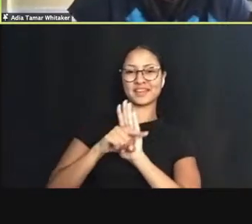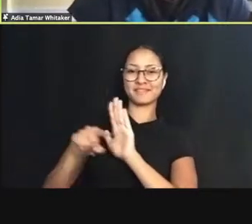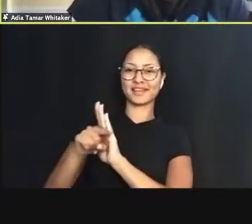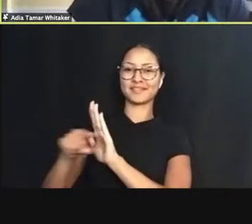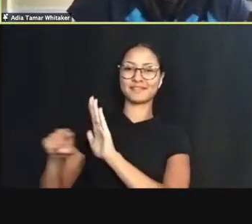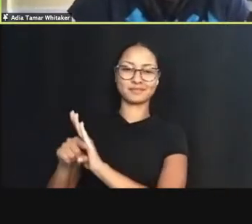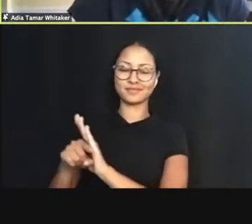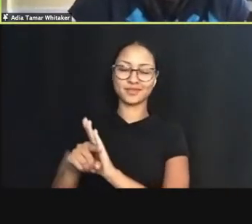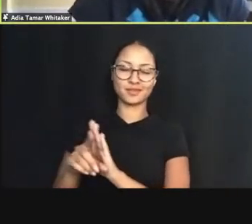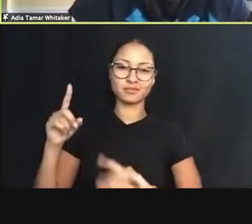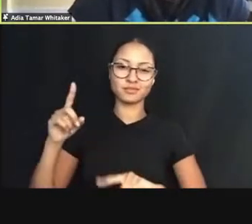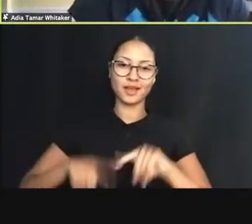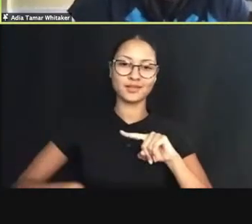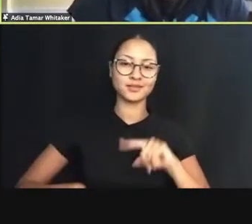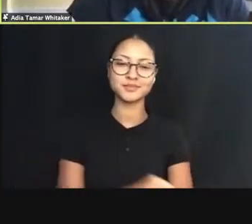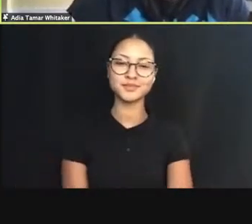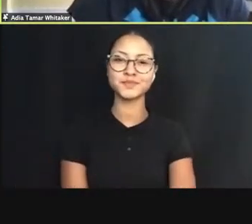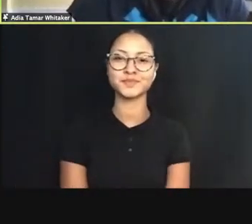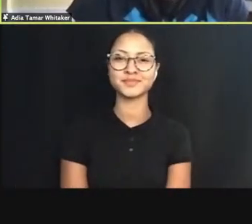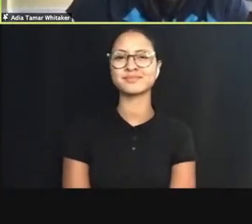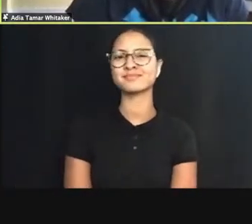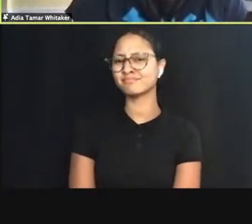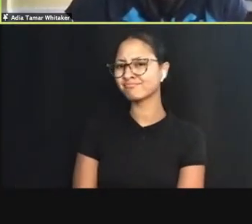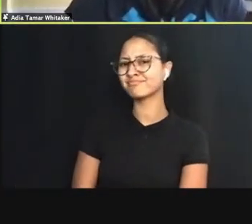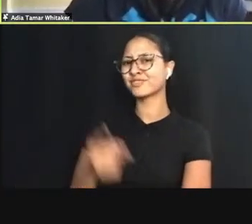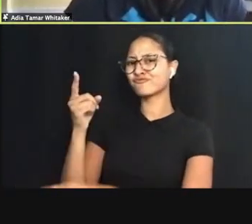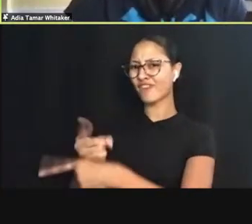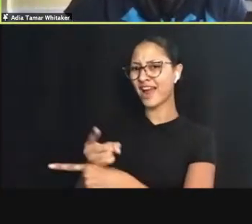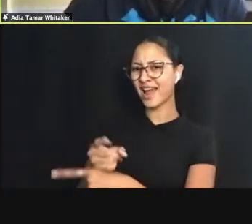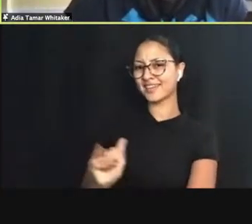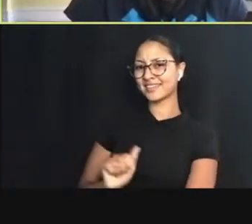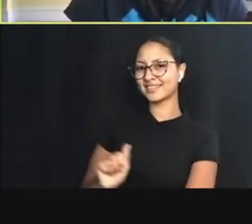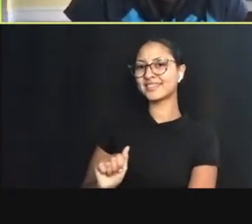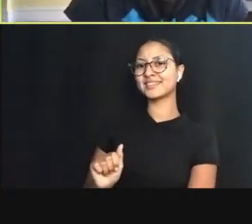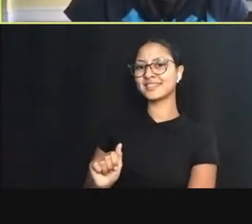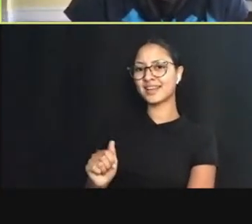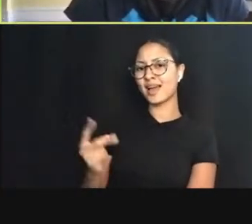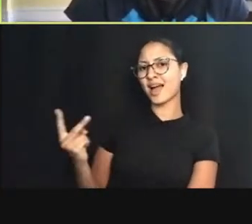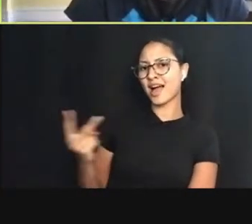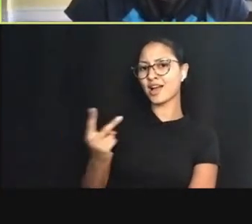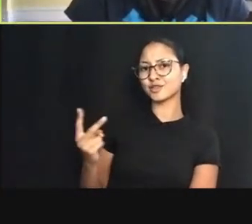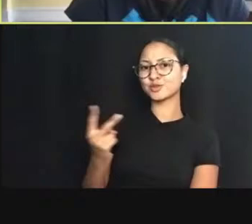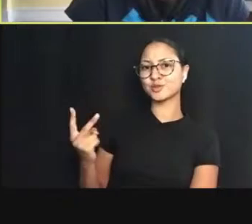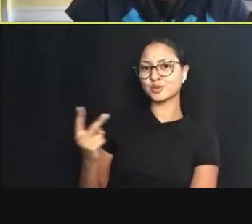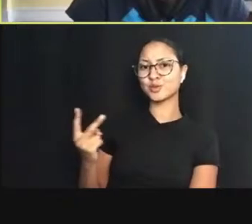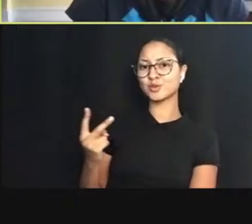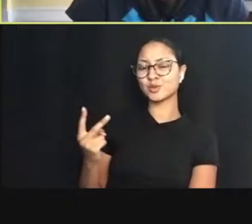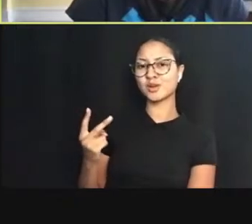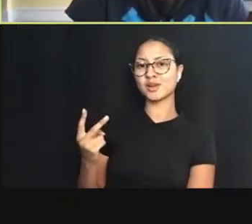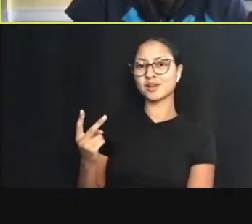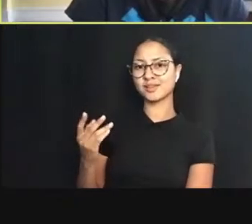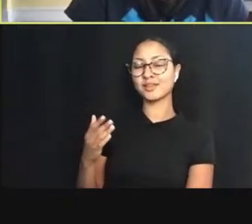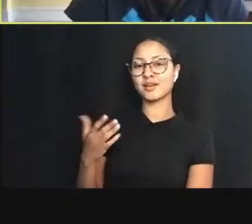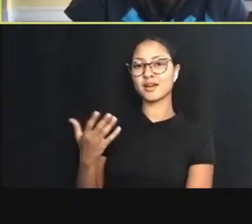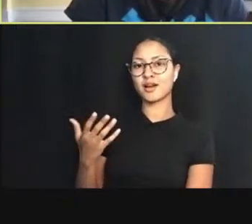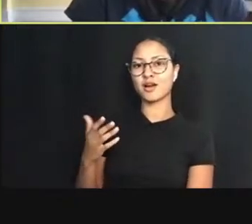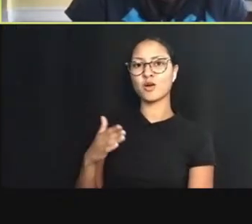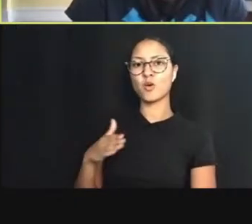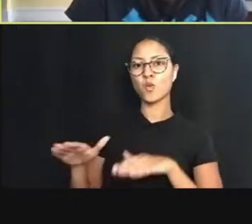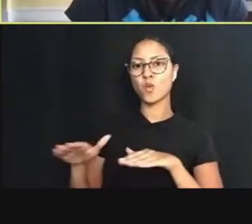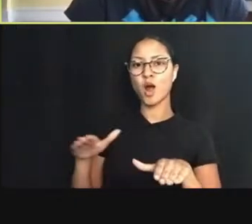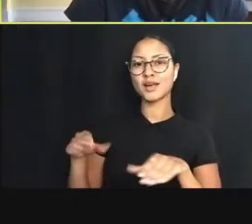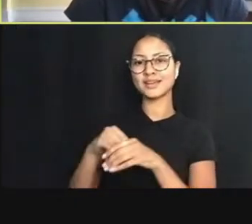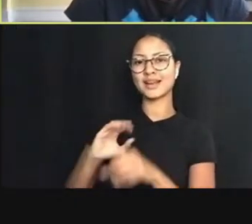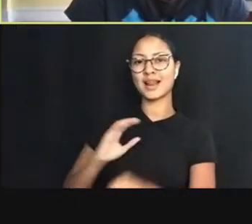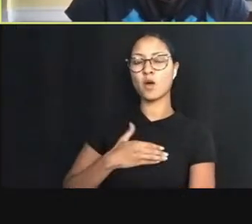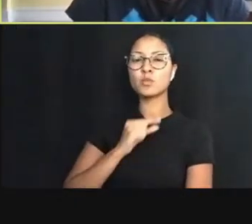our priesthoods. You know what I'm saying? Nyjah and I are walking in our priesthoods. And anything that is going to pull us away from our priesthood, our service to spirit,